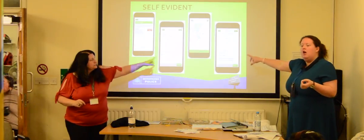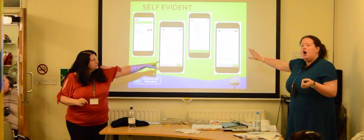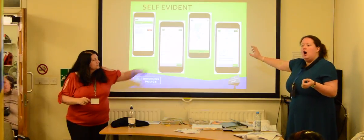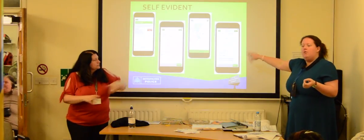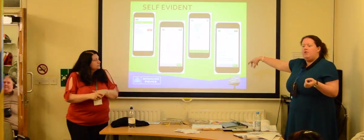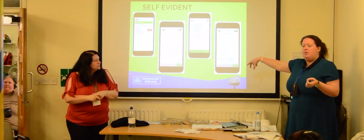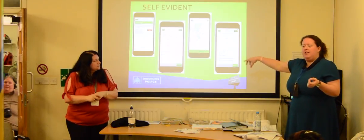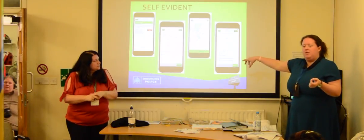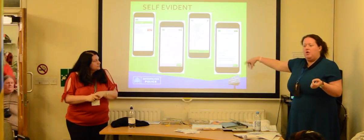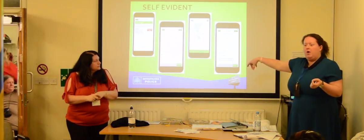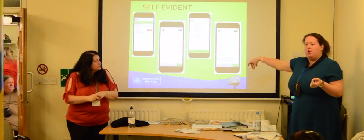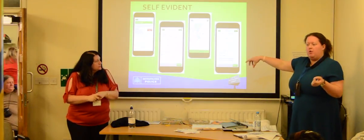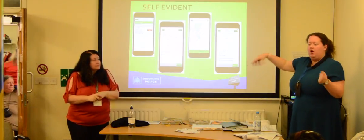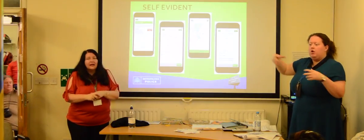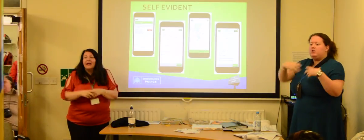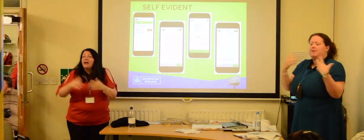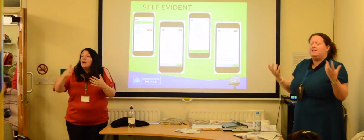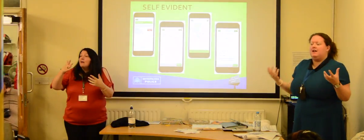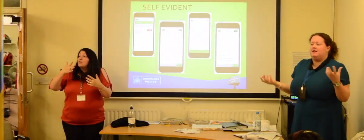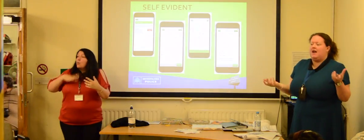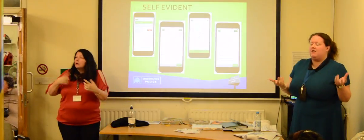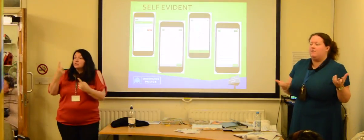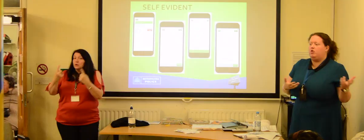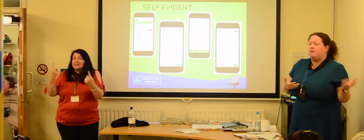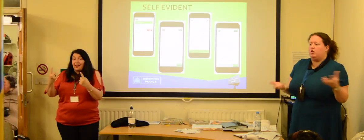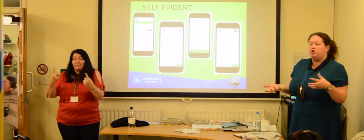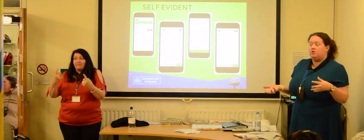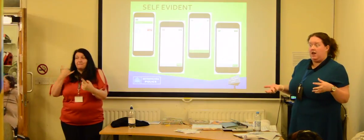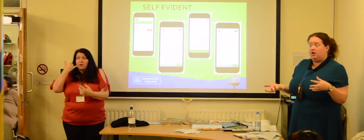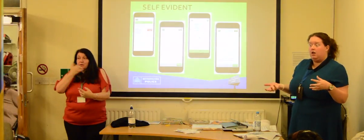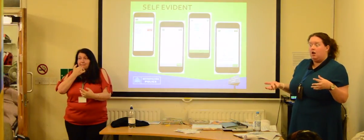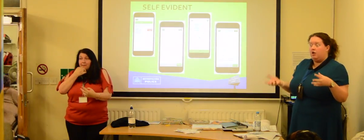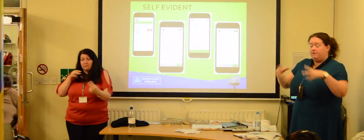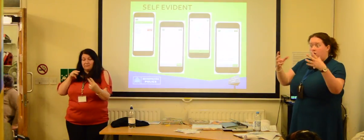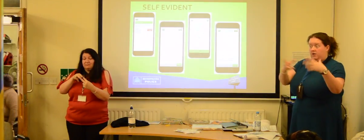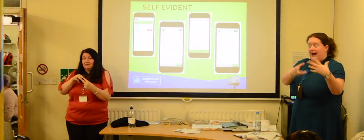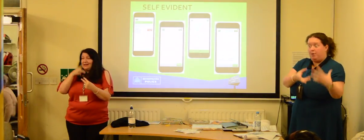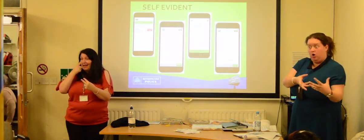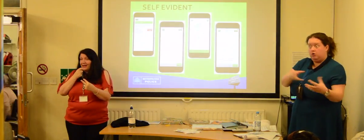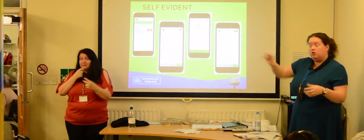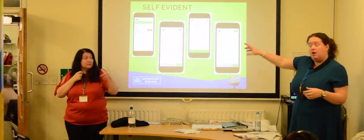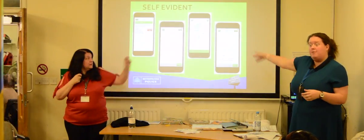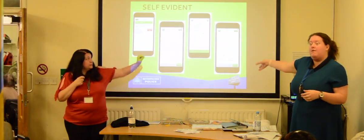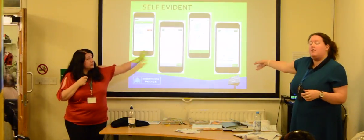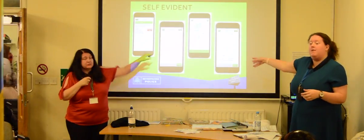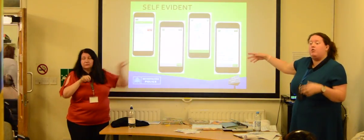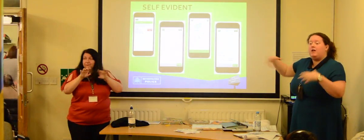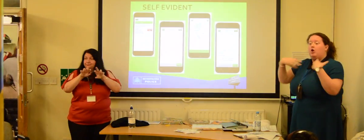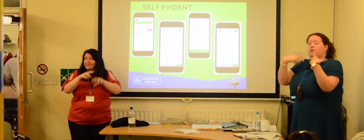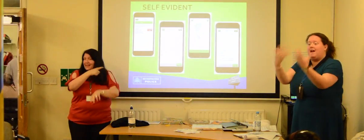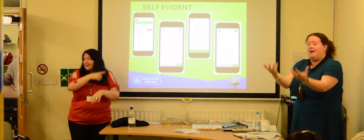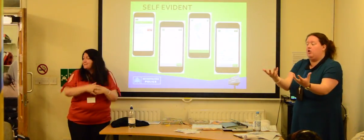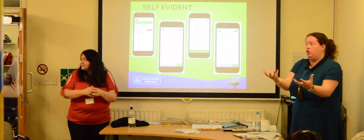option of whether you want to give us your phone number or not. It automatically detects the phone number you're using, the app on, and provides us that,